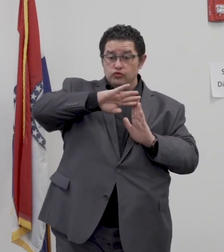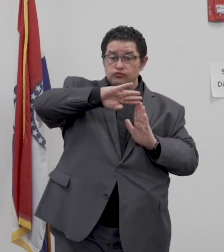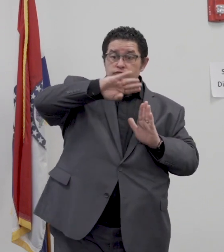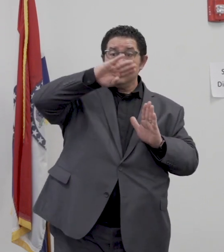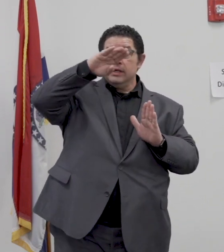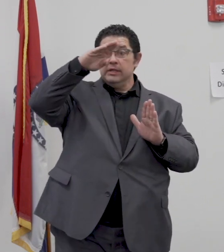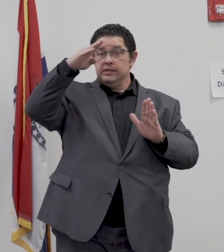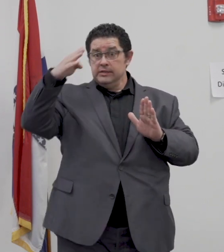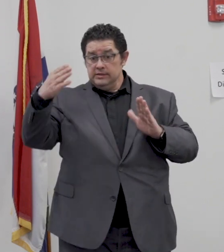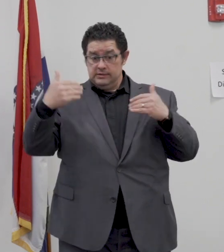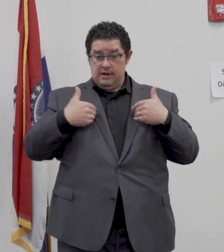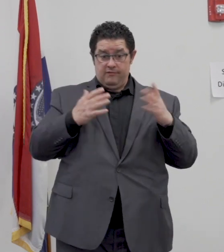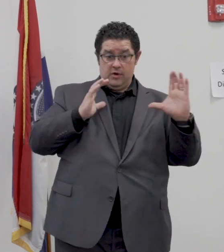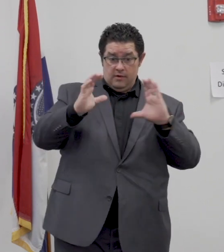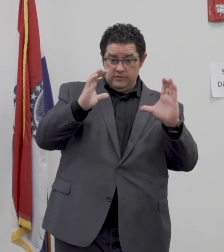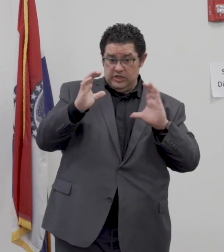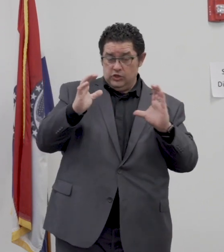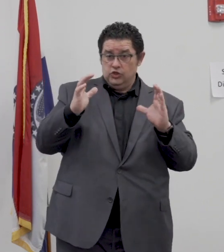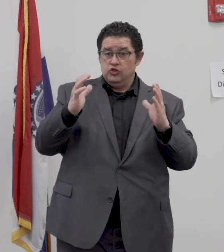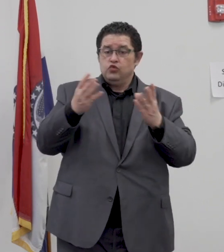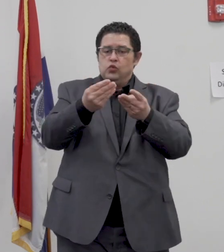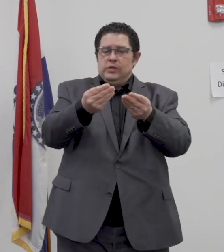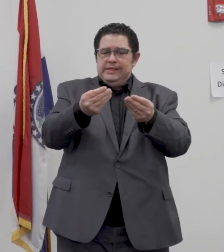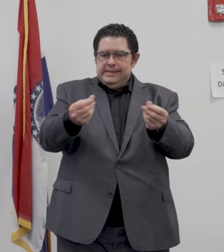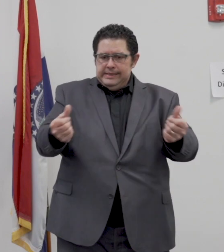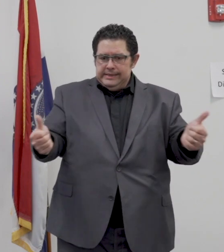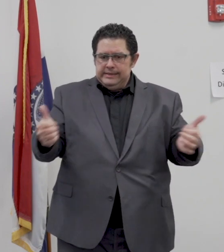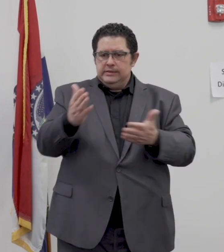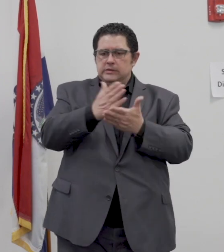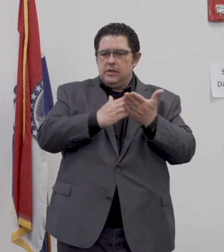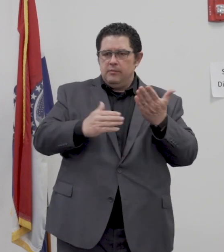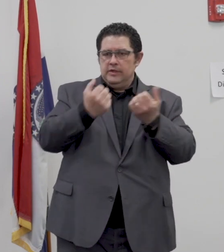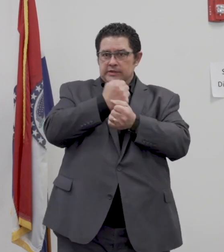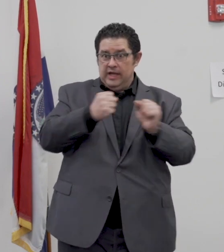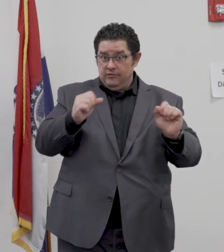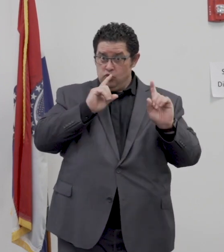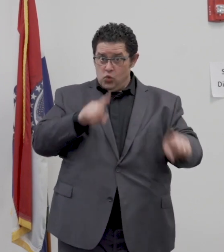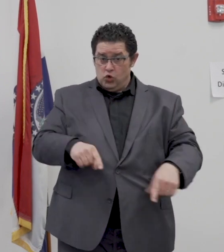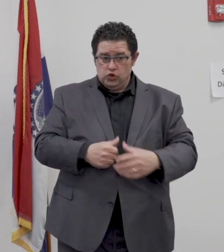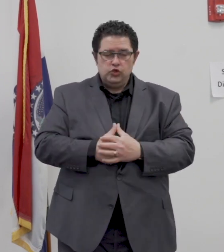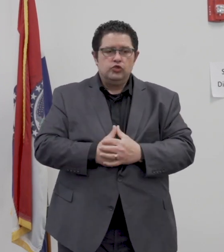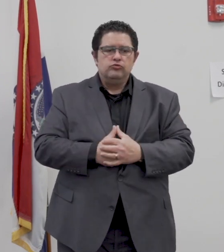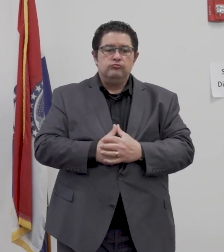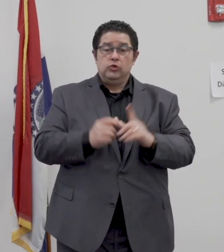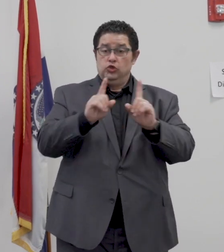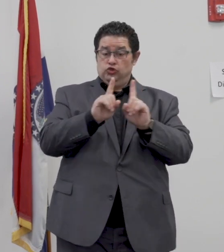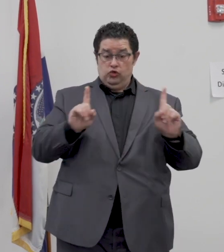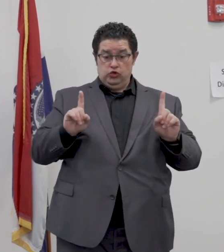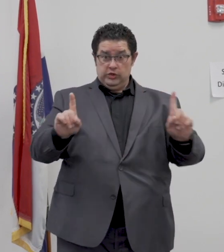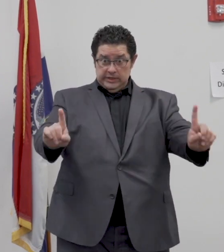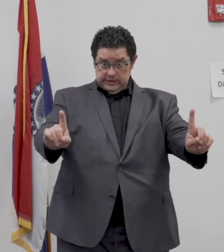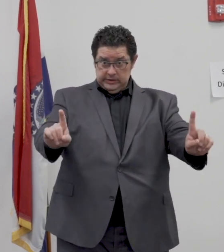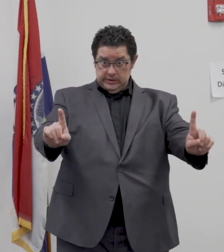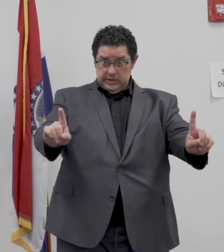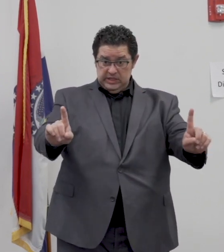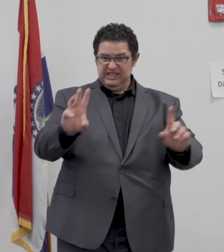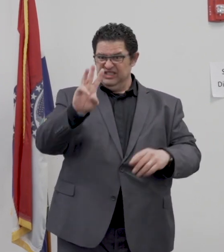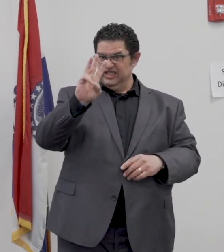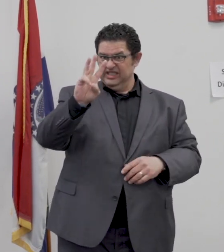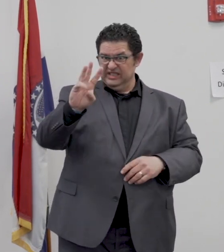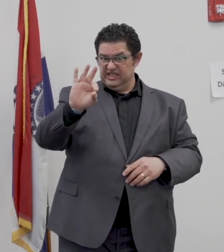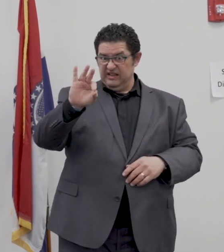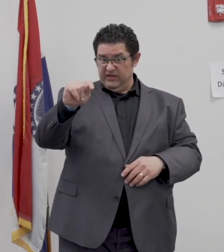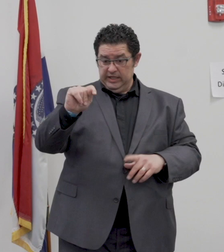continue to have this conversation about easing some of our safety orders. That means social distancing, stay 6 feet away